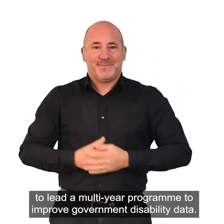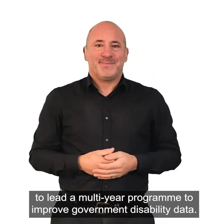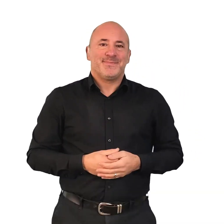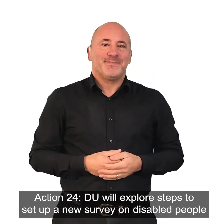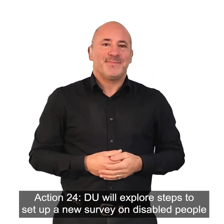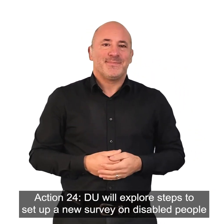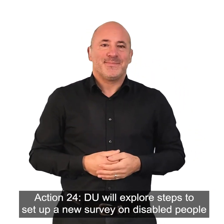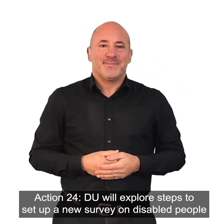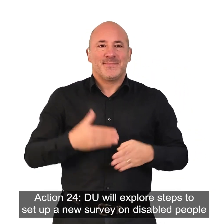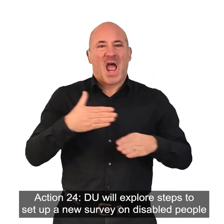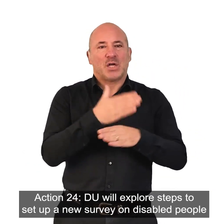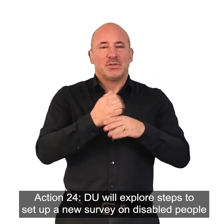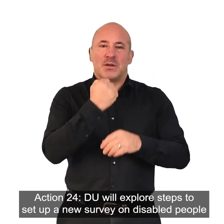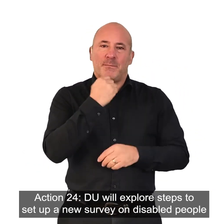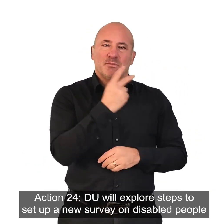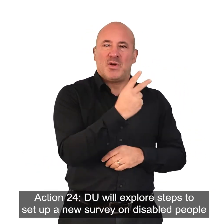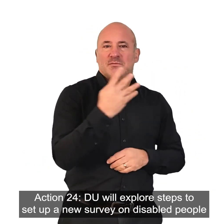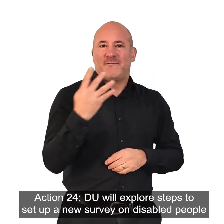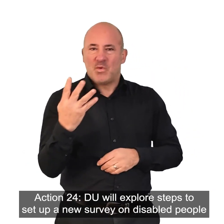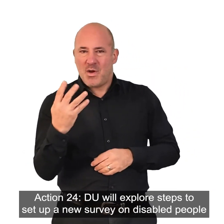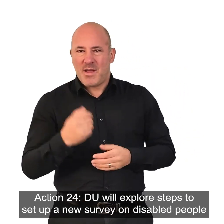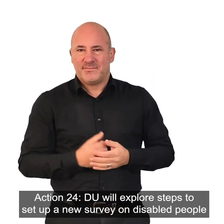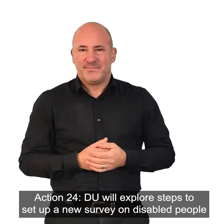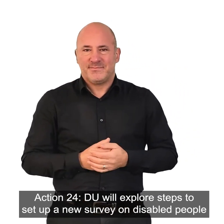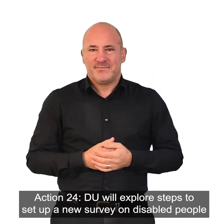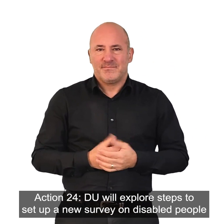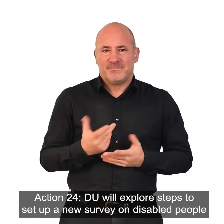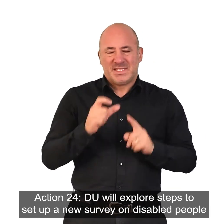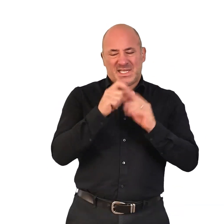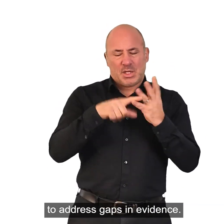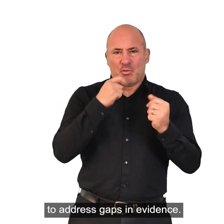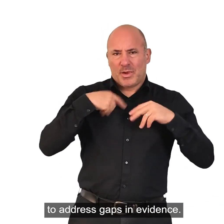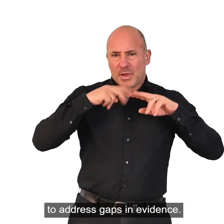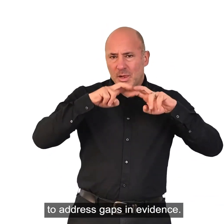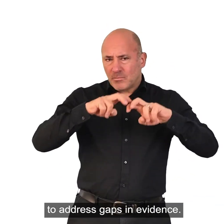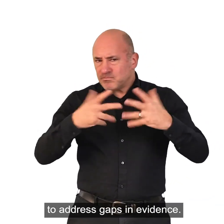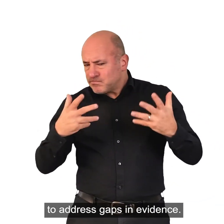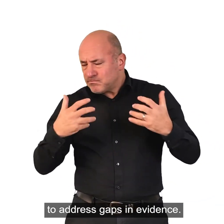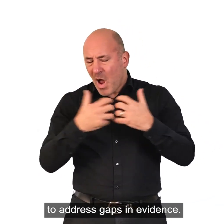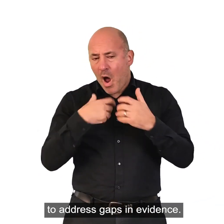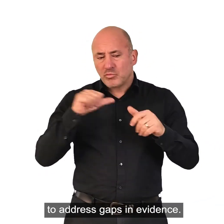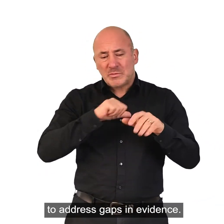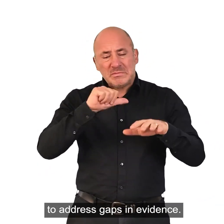Action 24. DU will explore steps to set up a new survey on disabled people to address gaps in evidence.